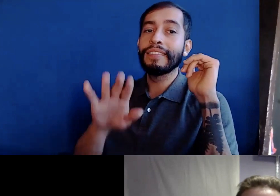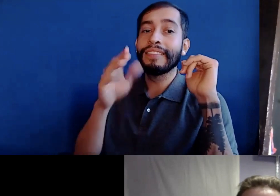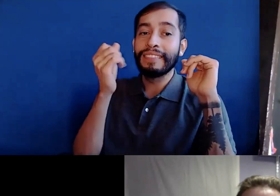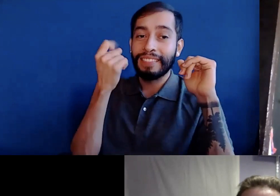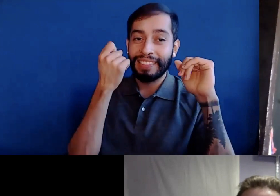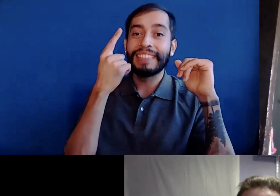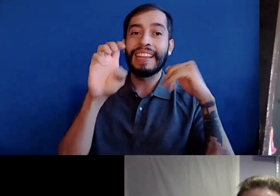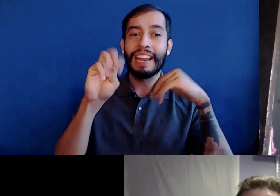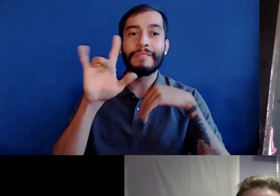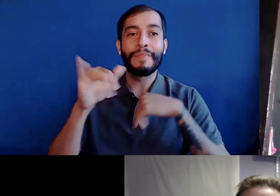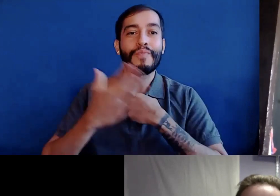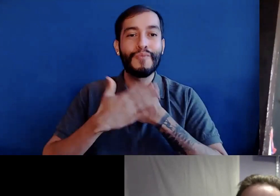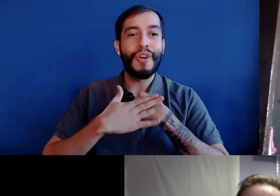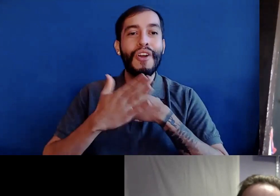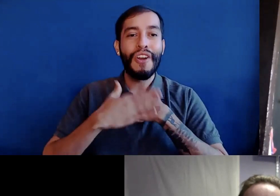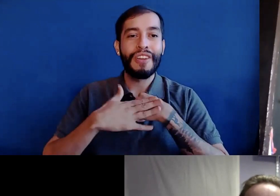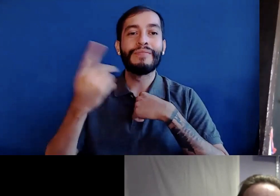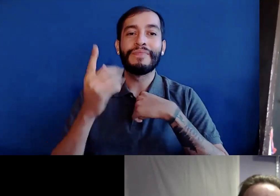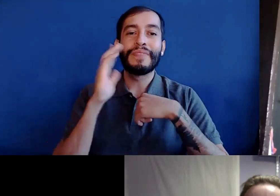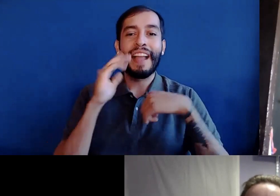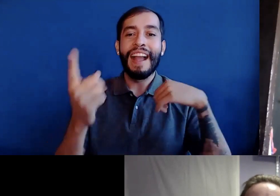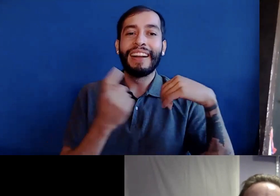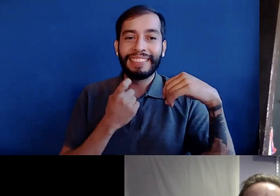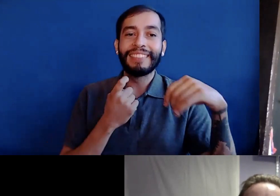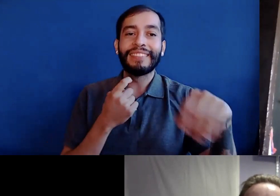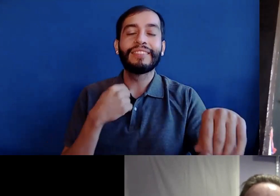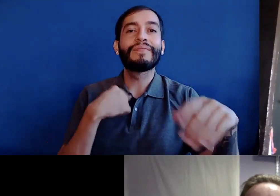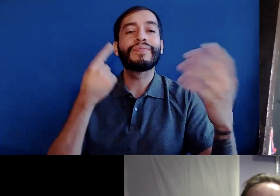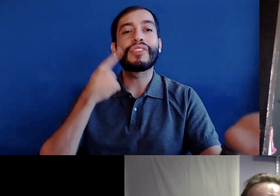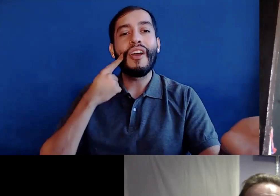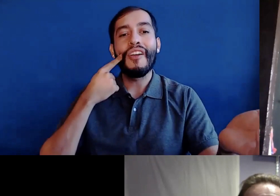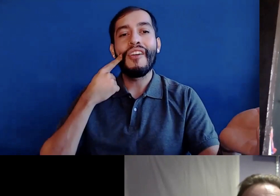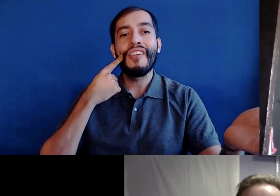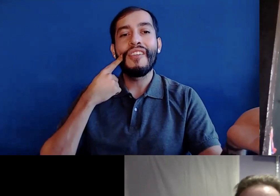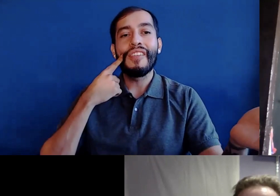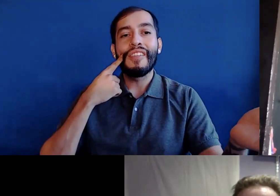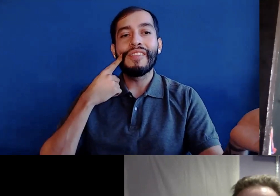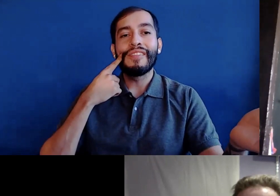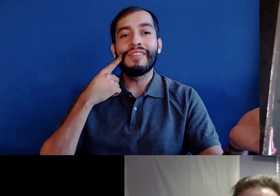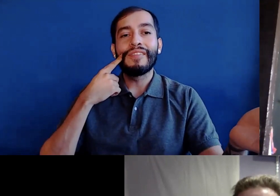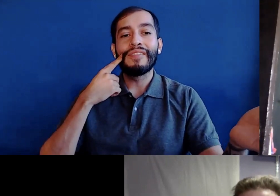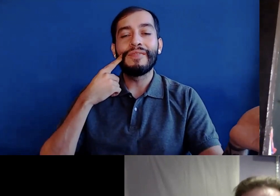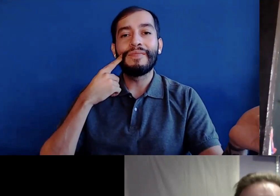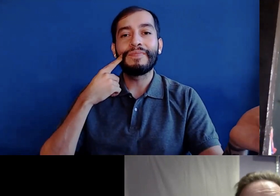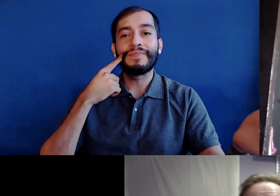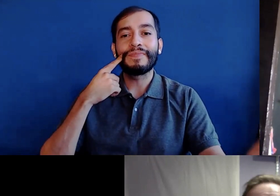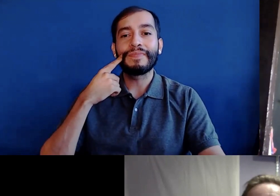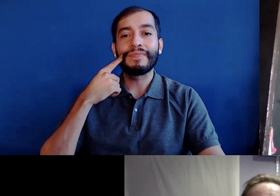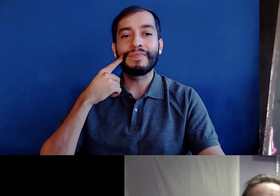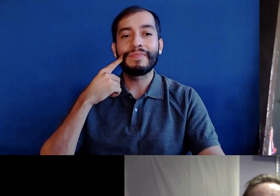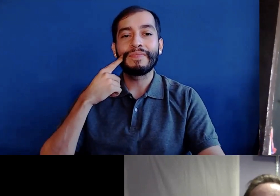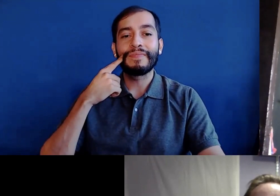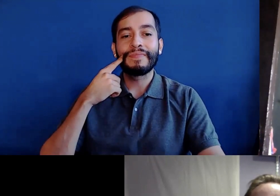I thought, I'm sure it does. So I quickly got the document up, I got the script up, and it wasn't